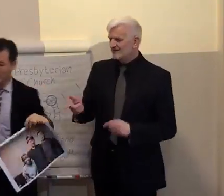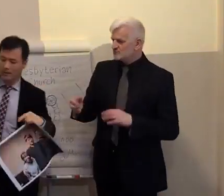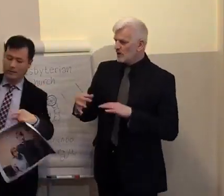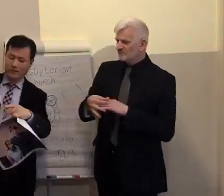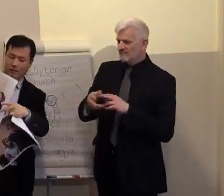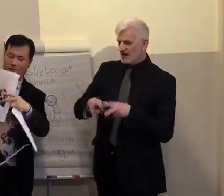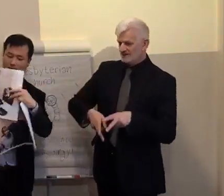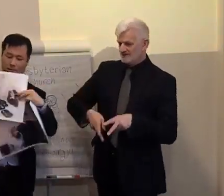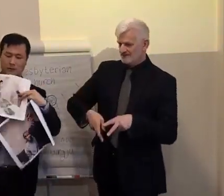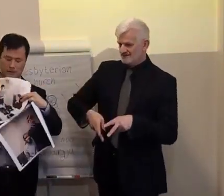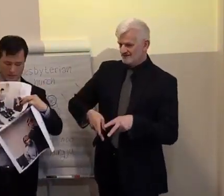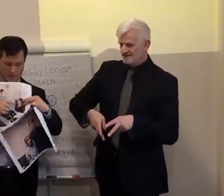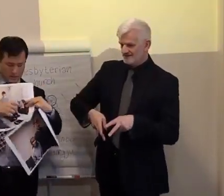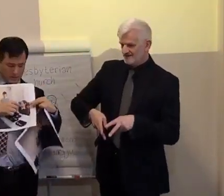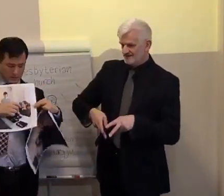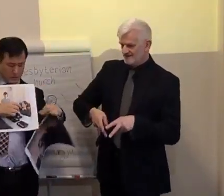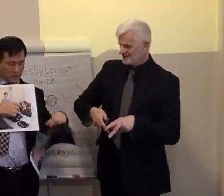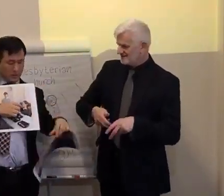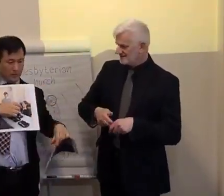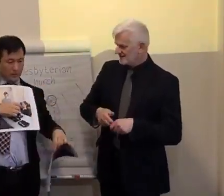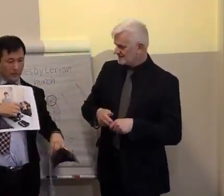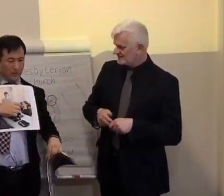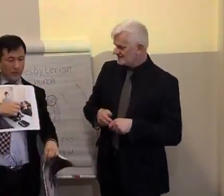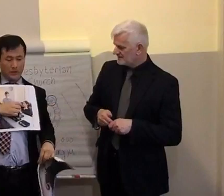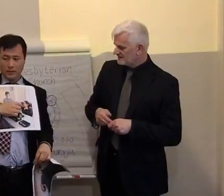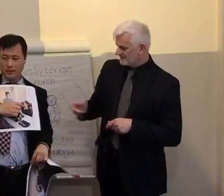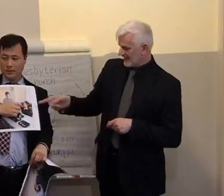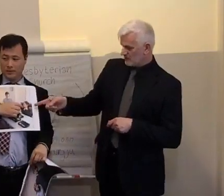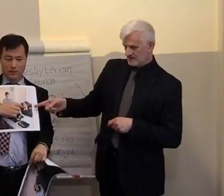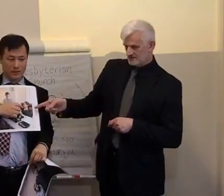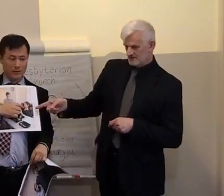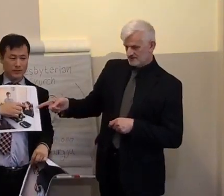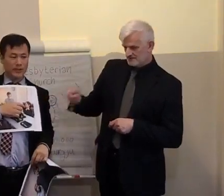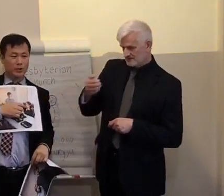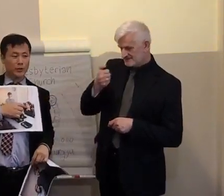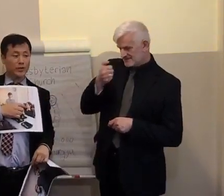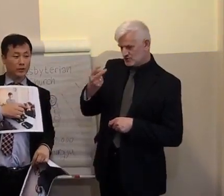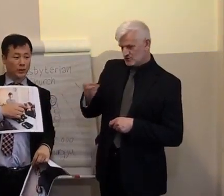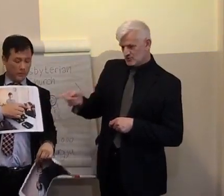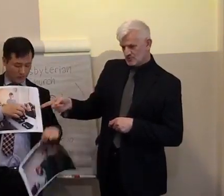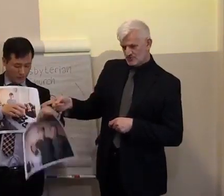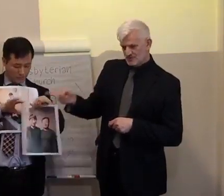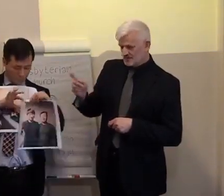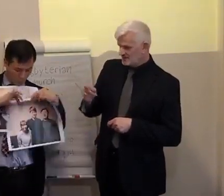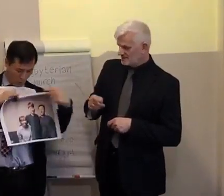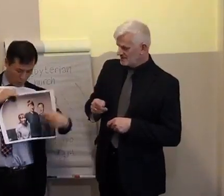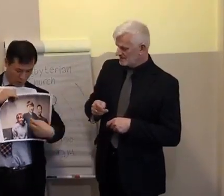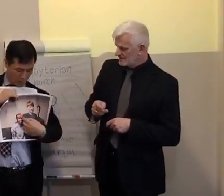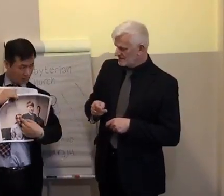His wife died. her daughter. That one. 62 years old, daughter.